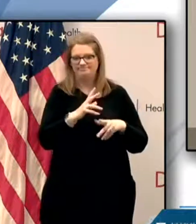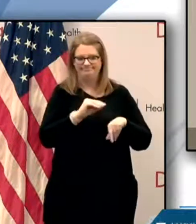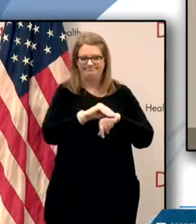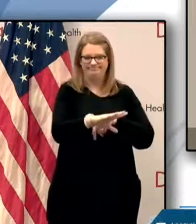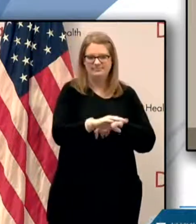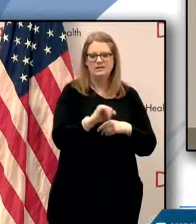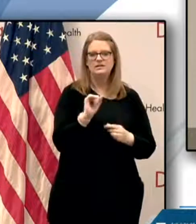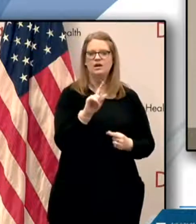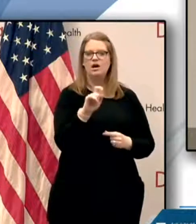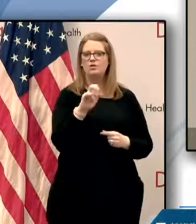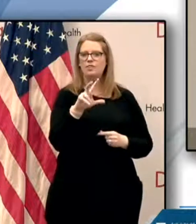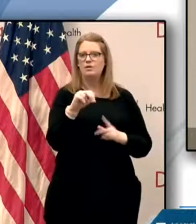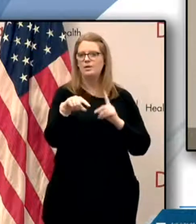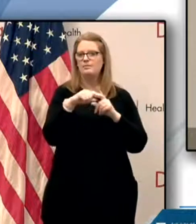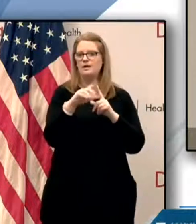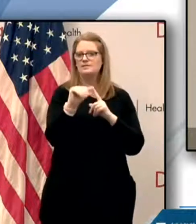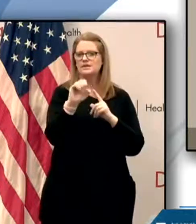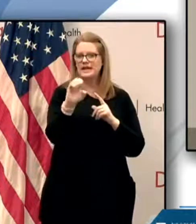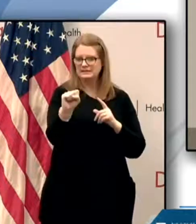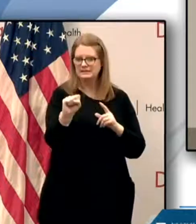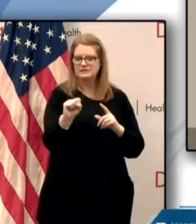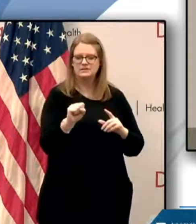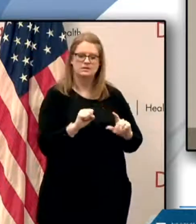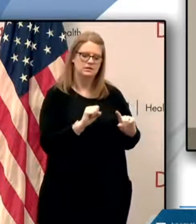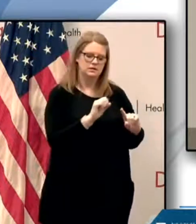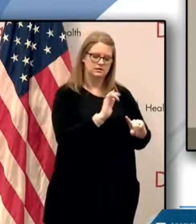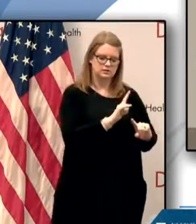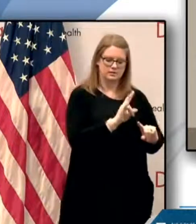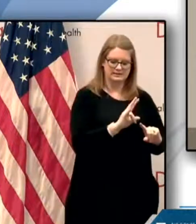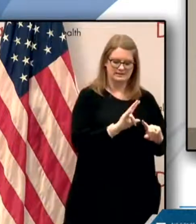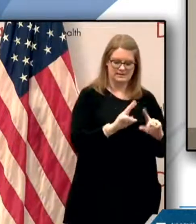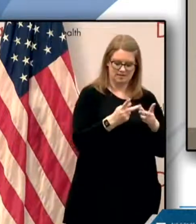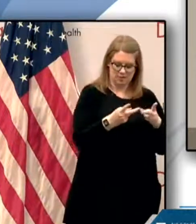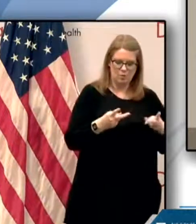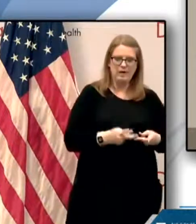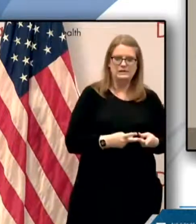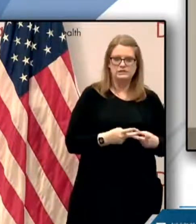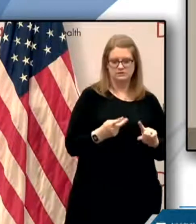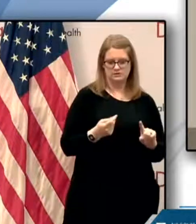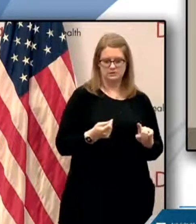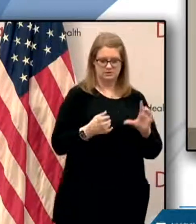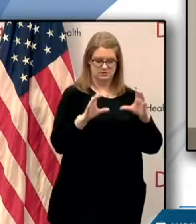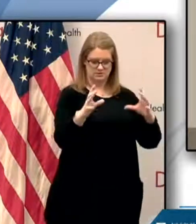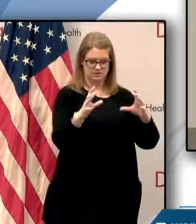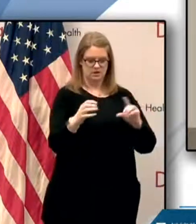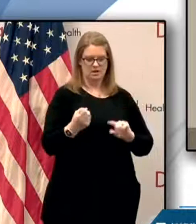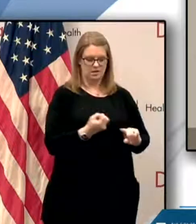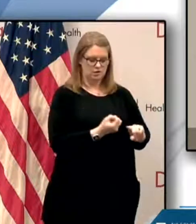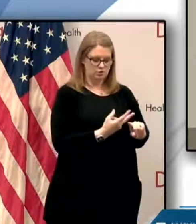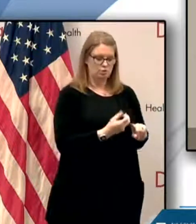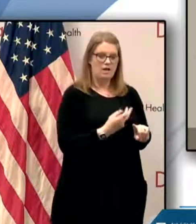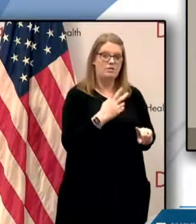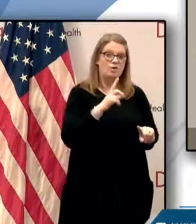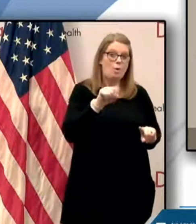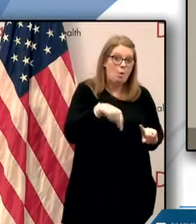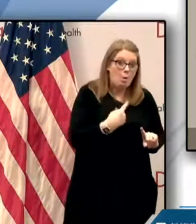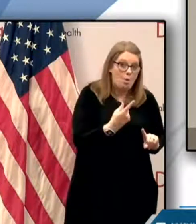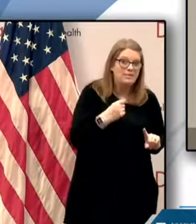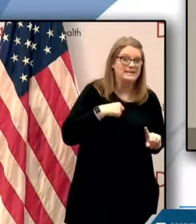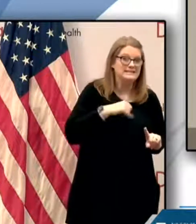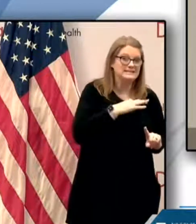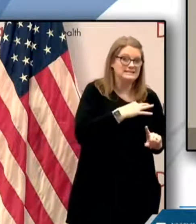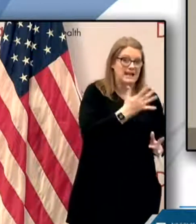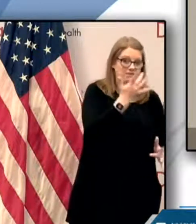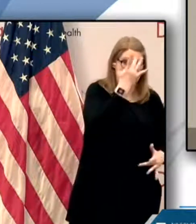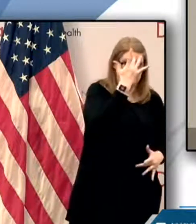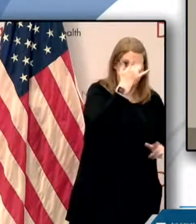130 positive cases. Of those 27 locations, 12 are staff cases only. 4